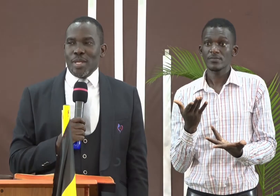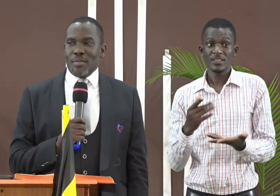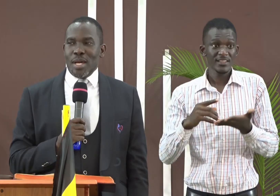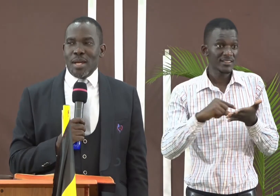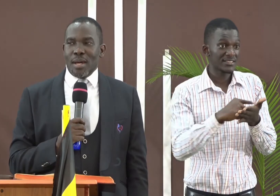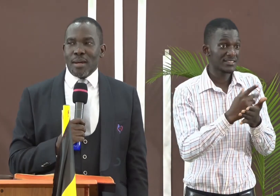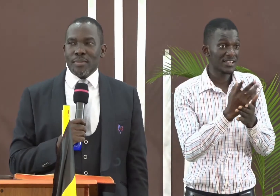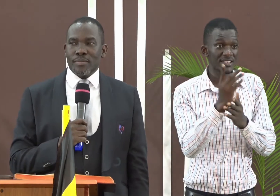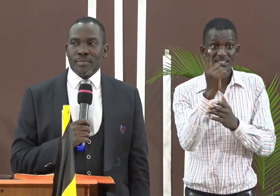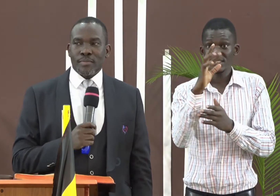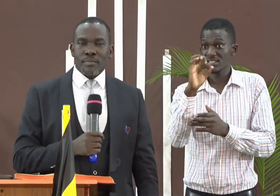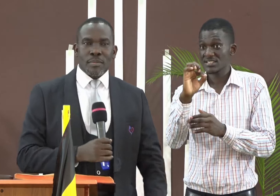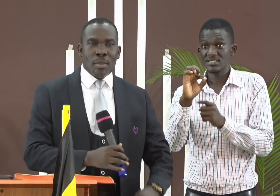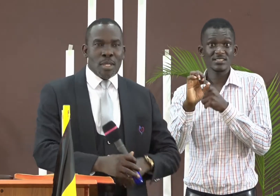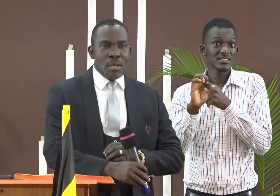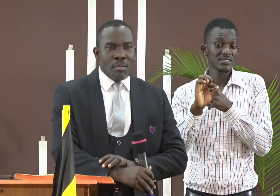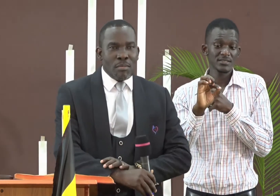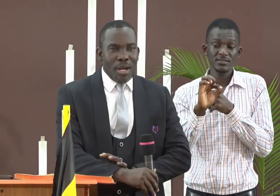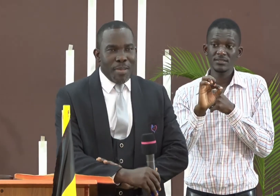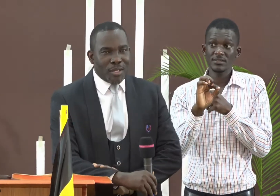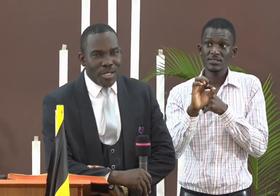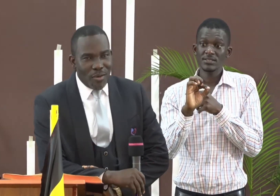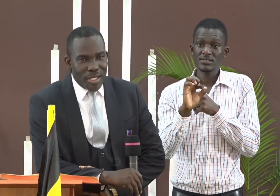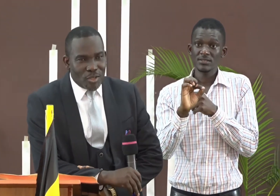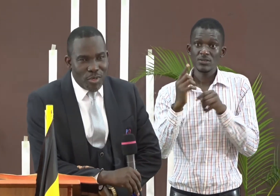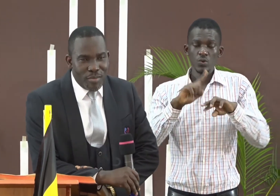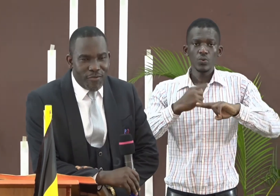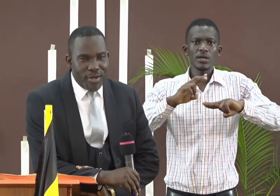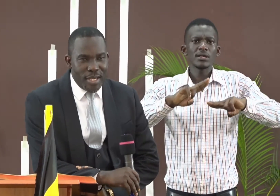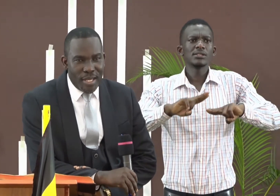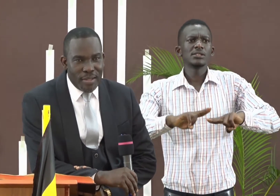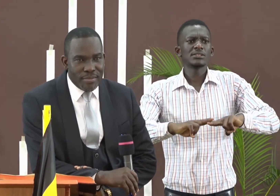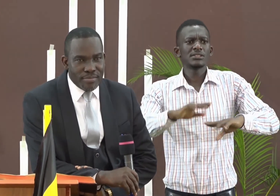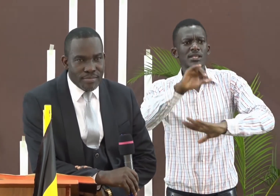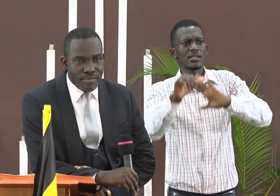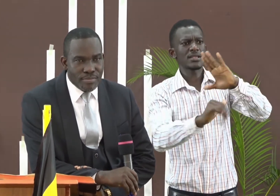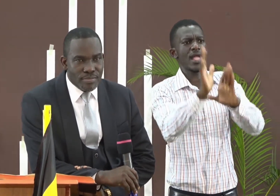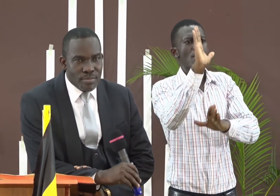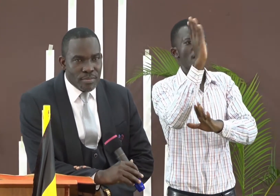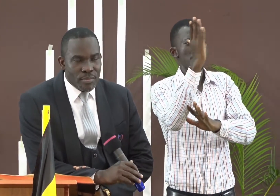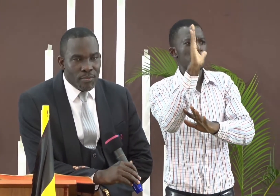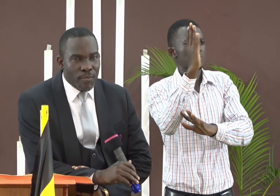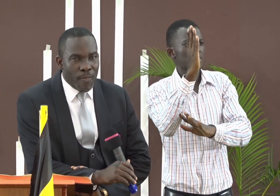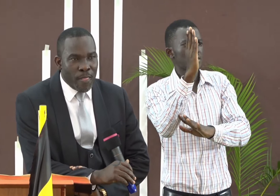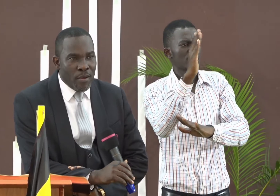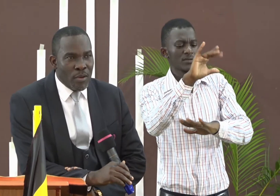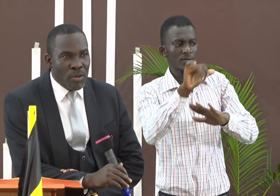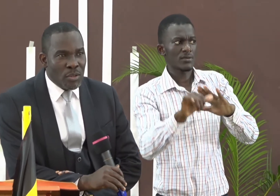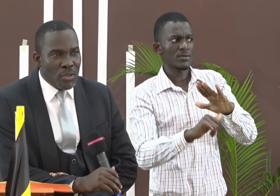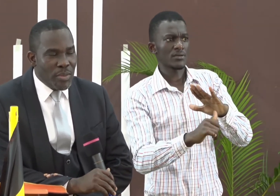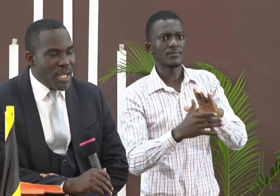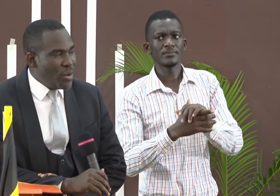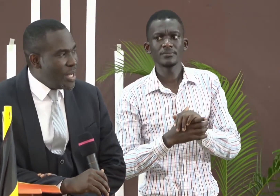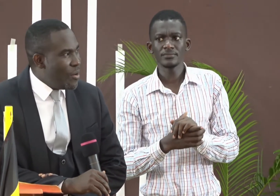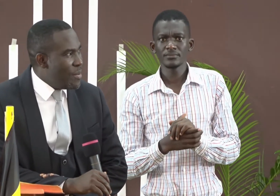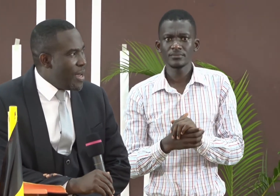Yeruberebere 18. In Genesis 18. Bw'aba atudde wansi w'emivule. When he's seated under the tree.